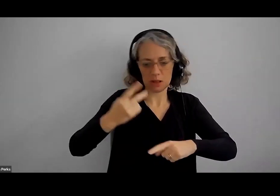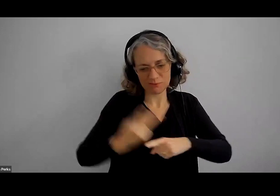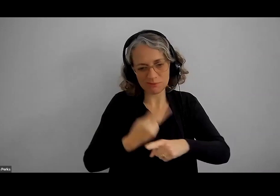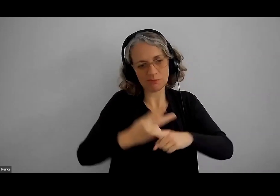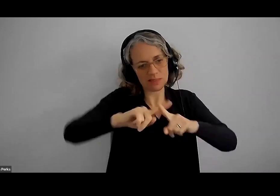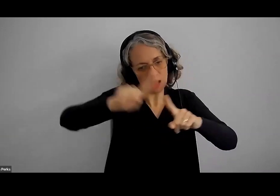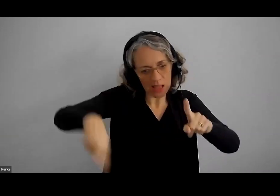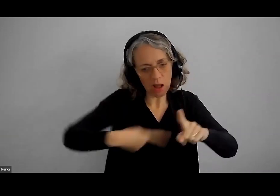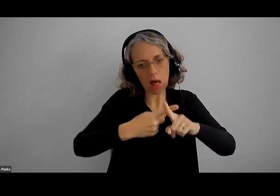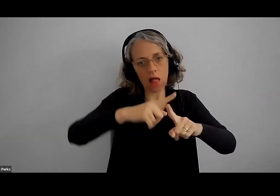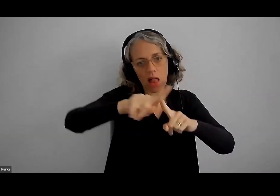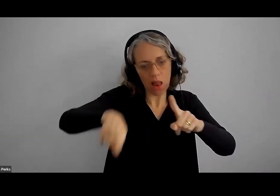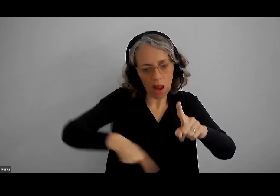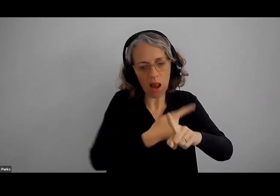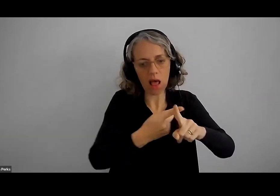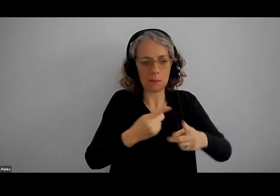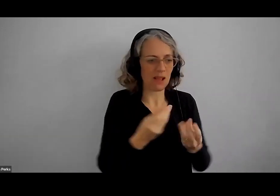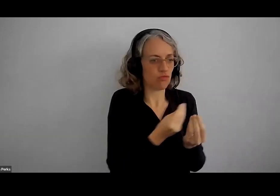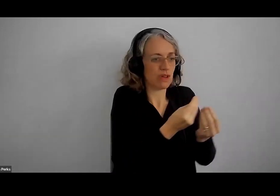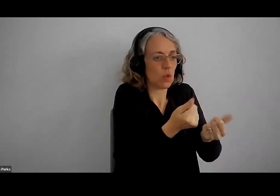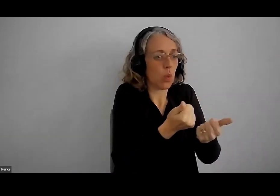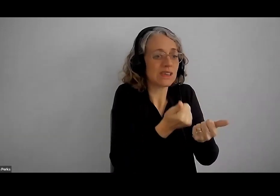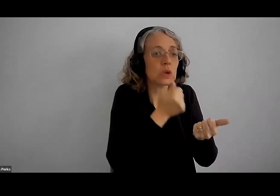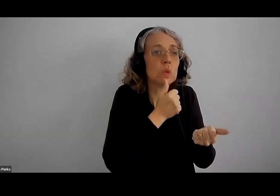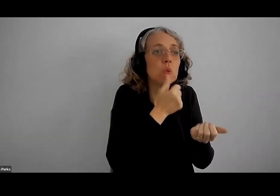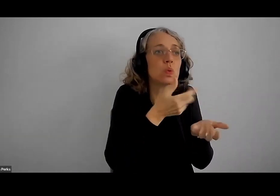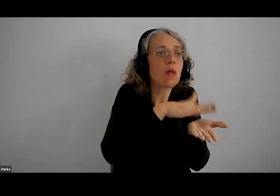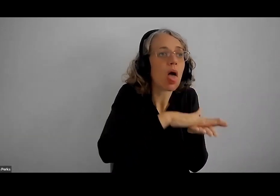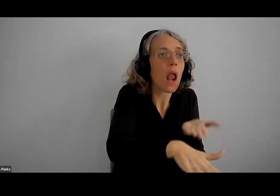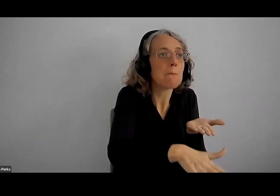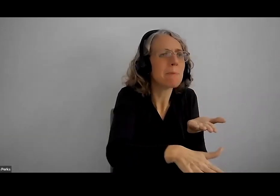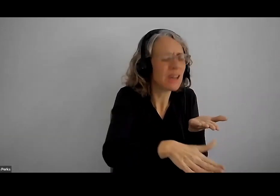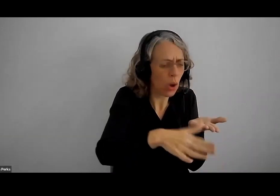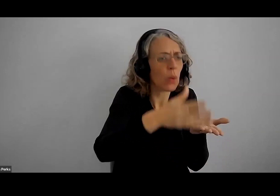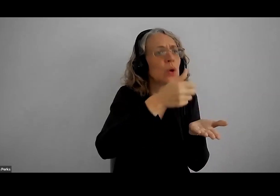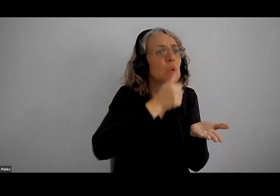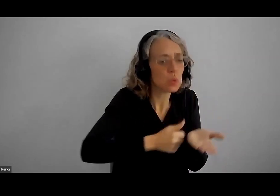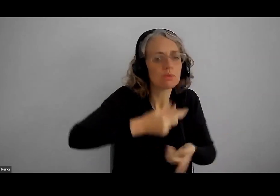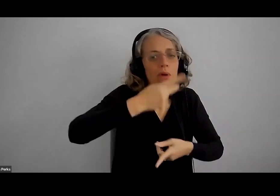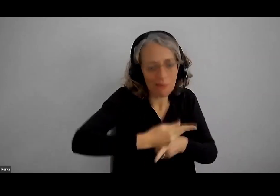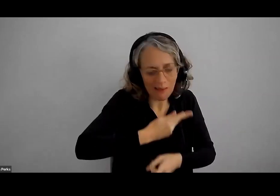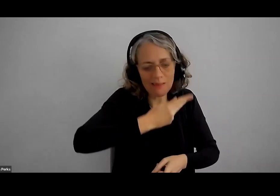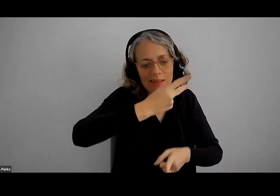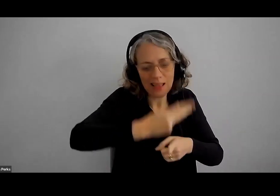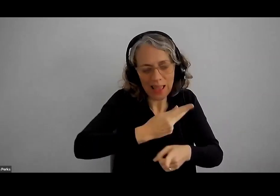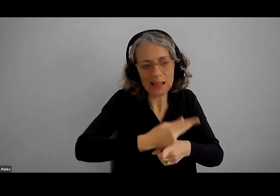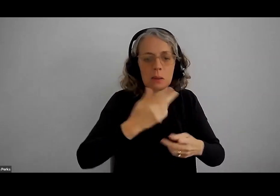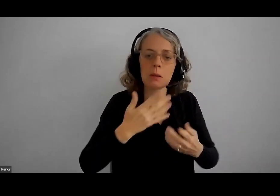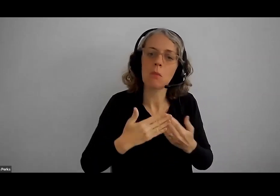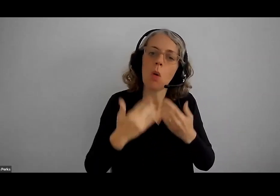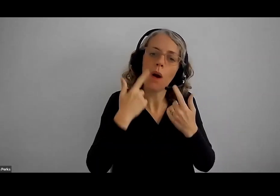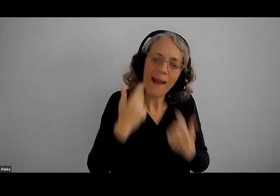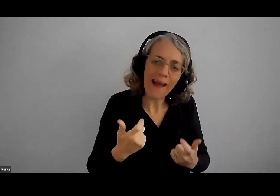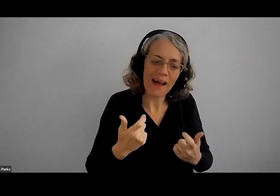cyclical, circular one, so that resources aren't used up, they're used again and again, far more carefully, more collectively,